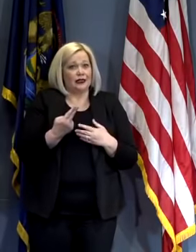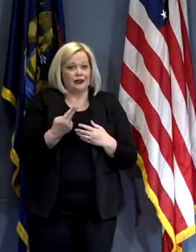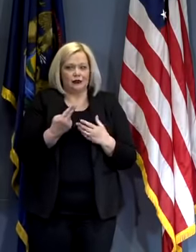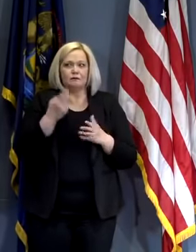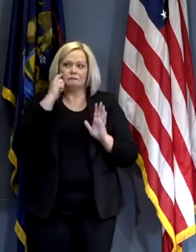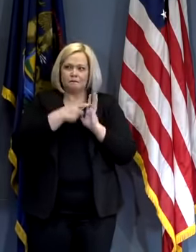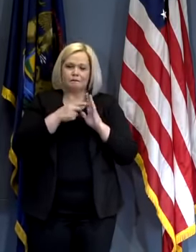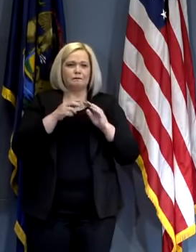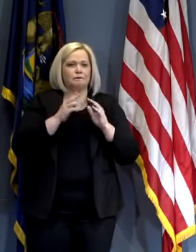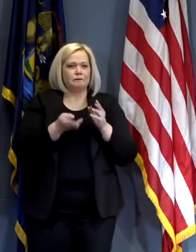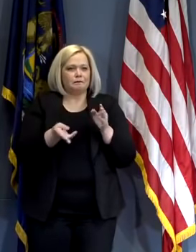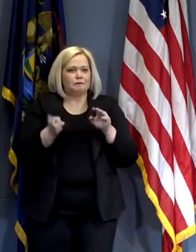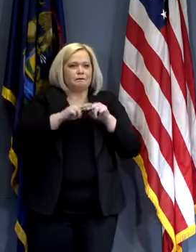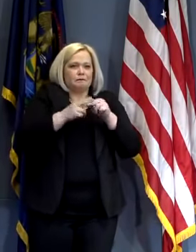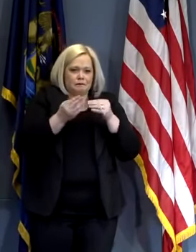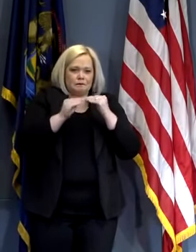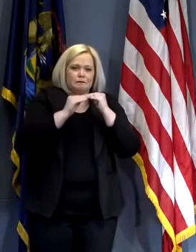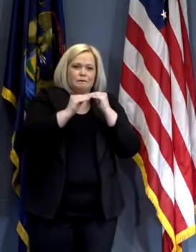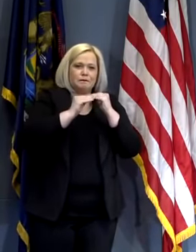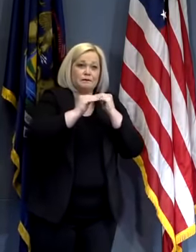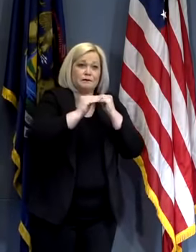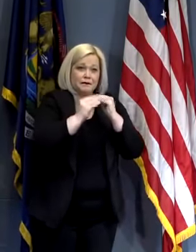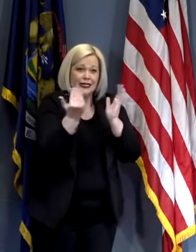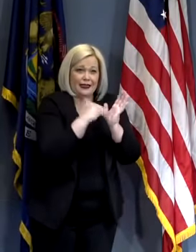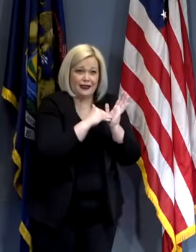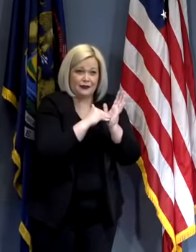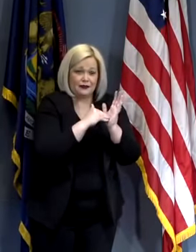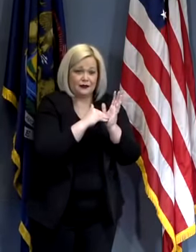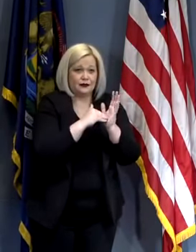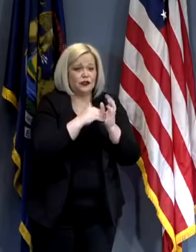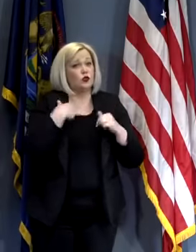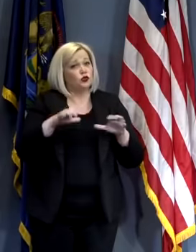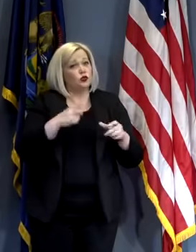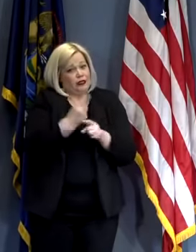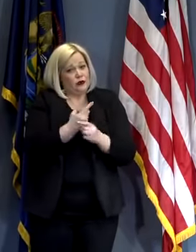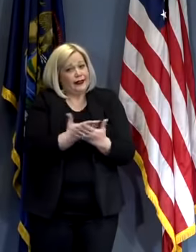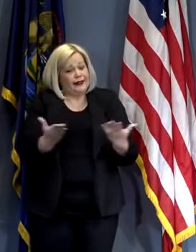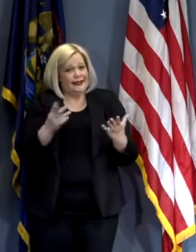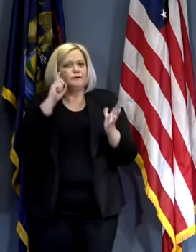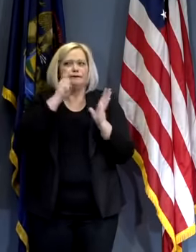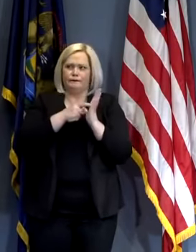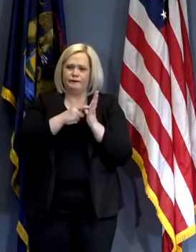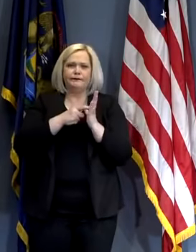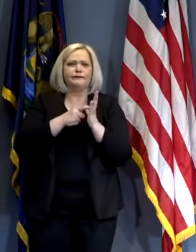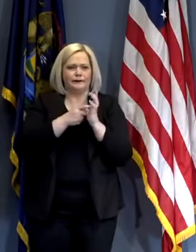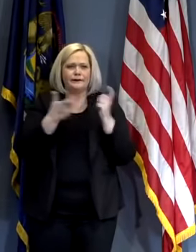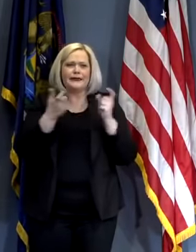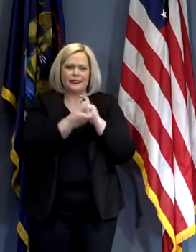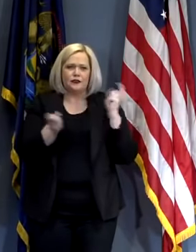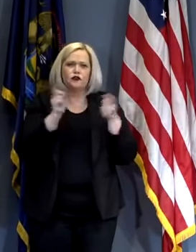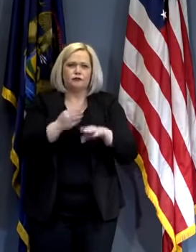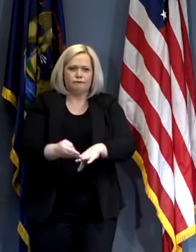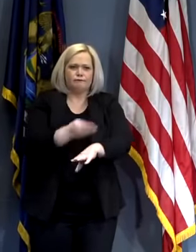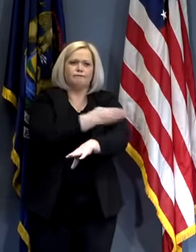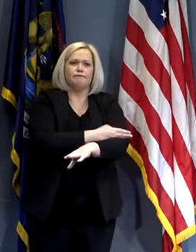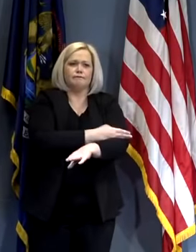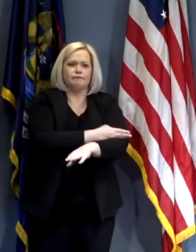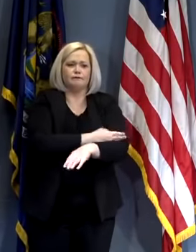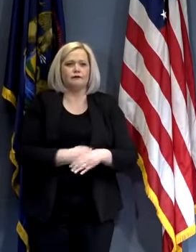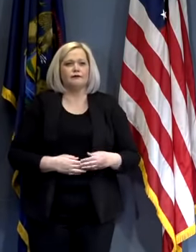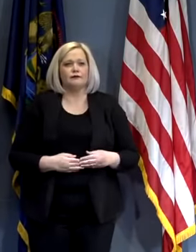saving lives here in Michigan. We're doing the smart thing, and we're seeing the results. Again, we've got to